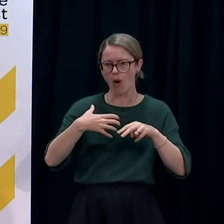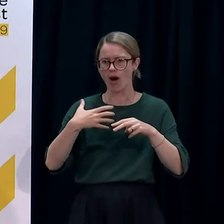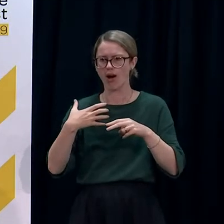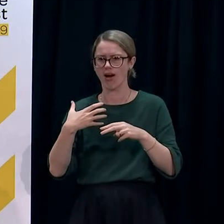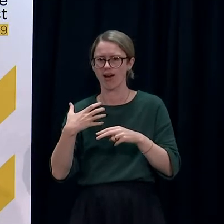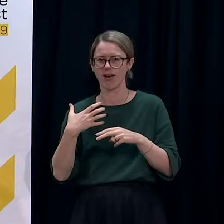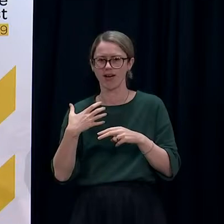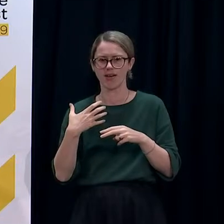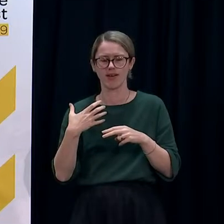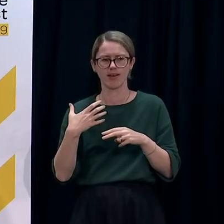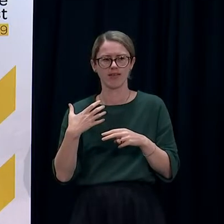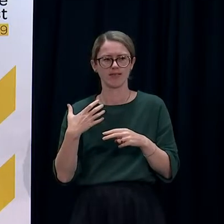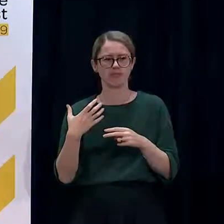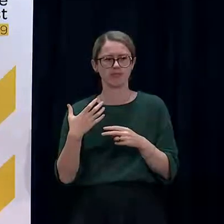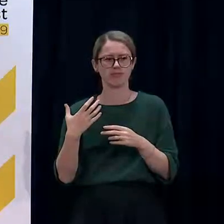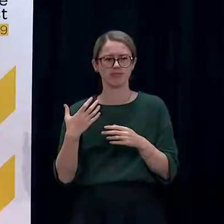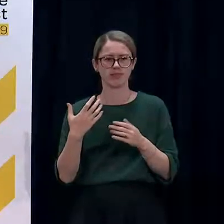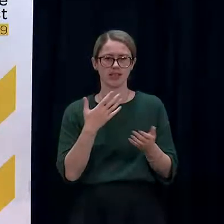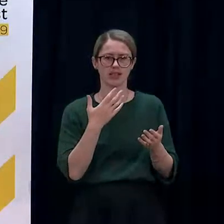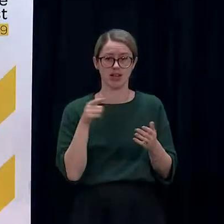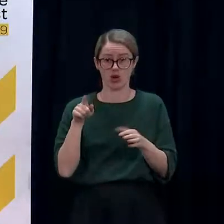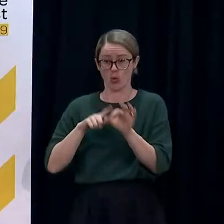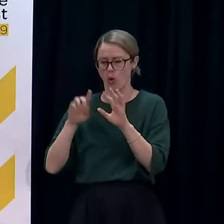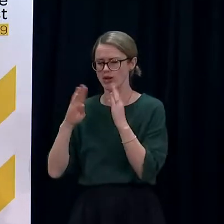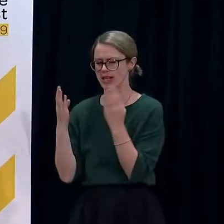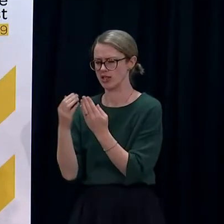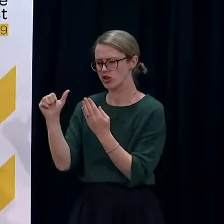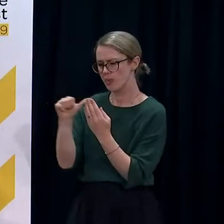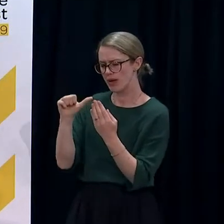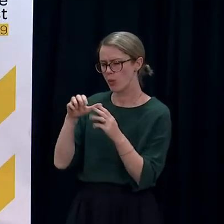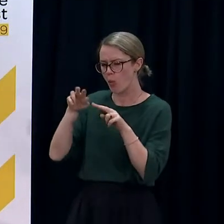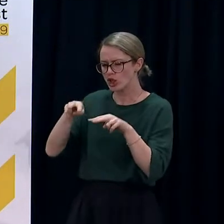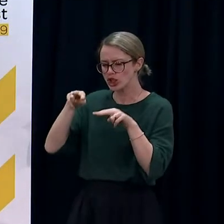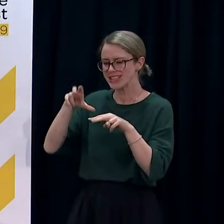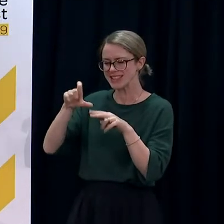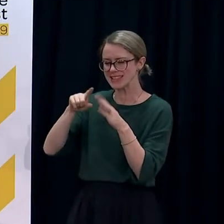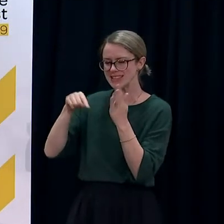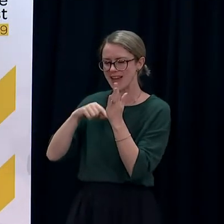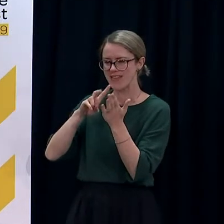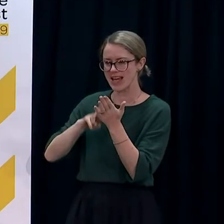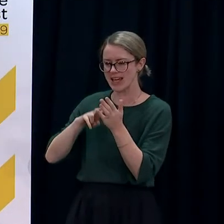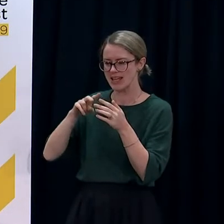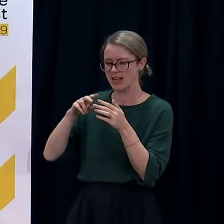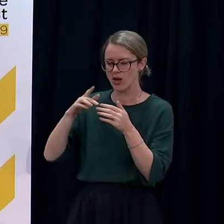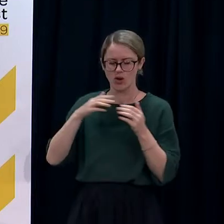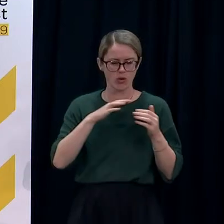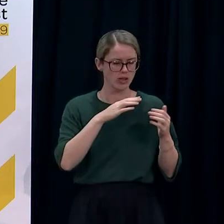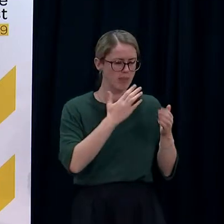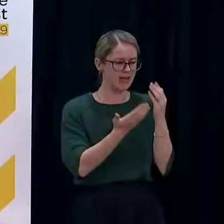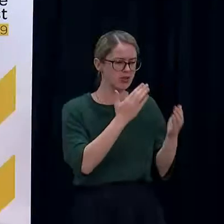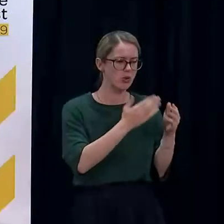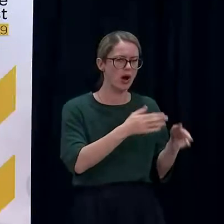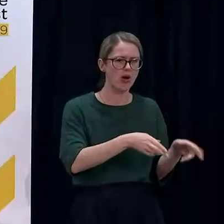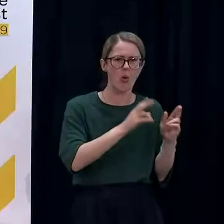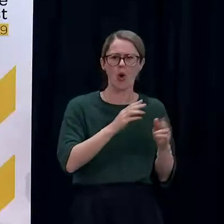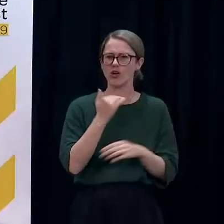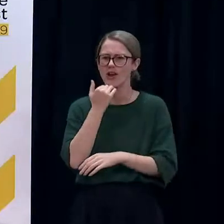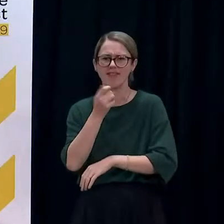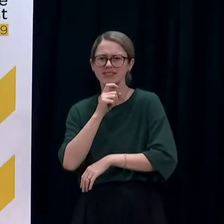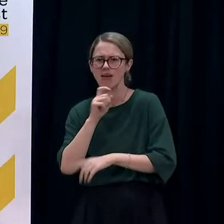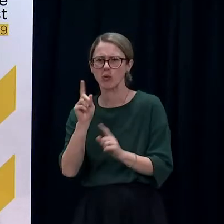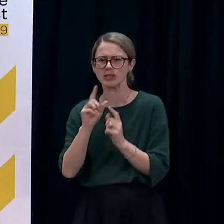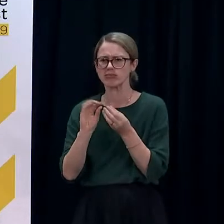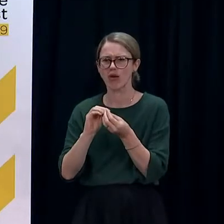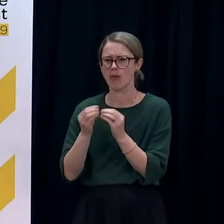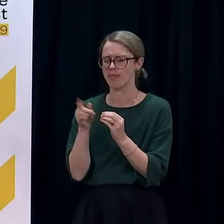monitoring than there would be in managed isolation, or is it just like staffing levels? I mean... as I say,